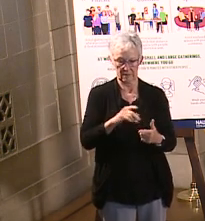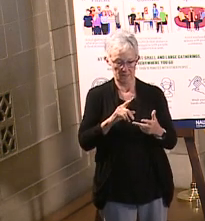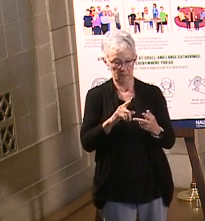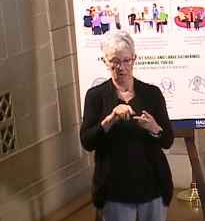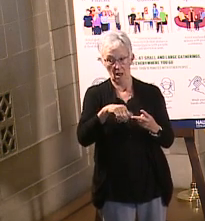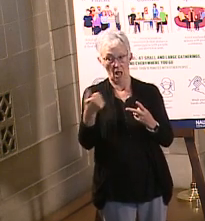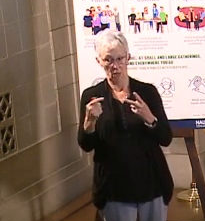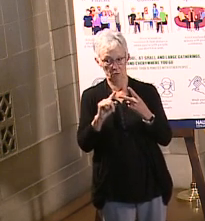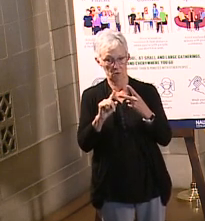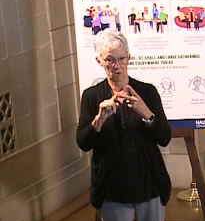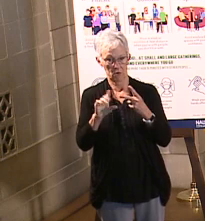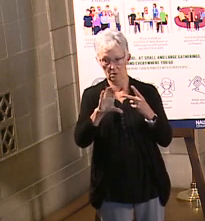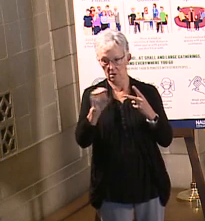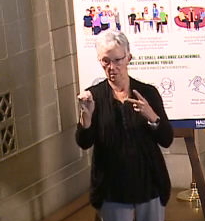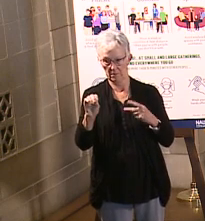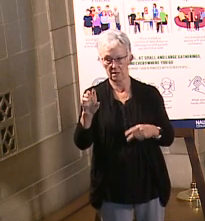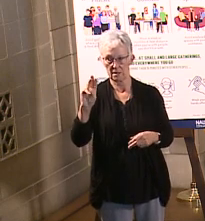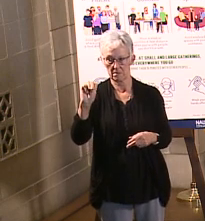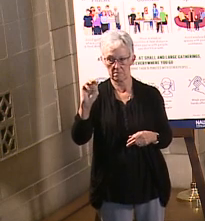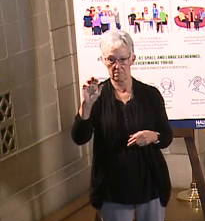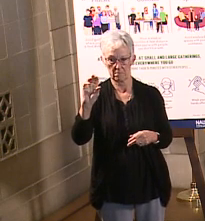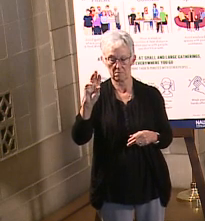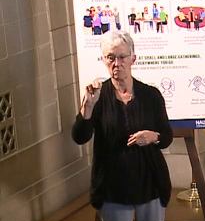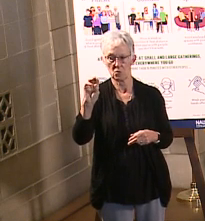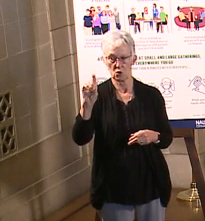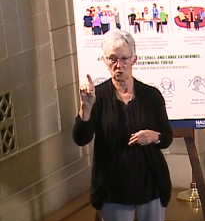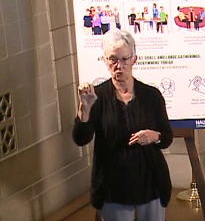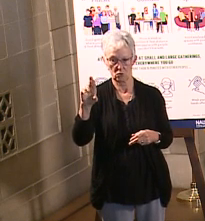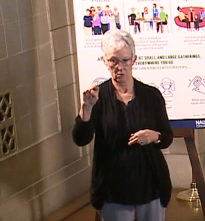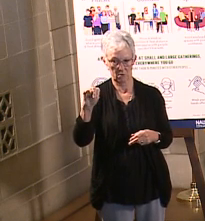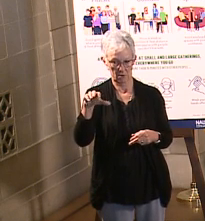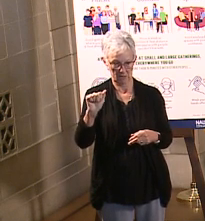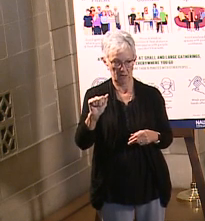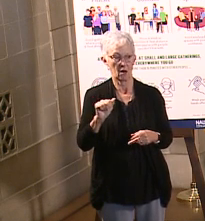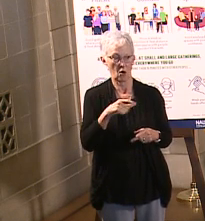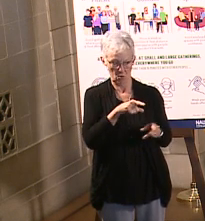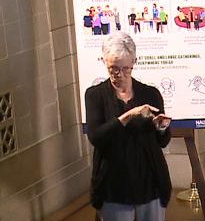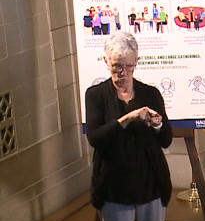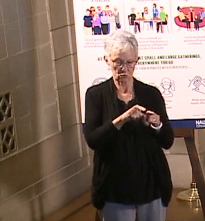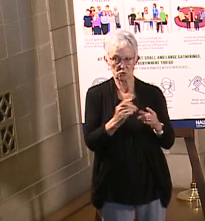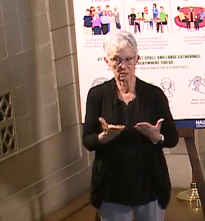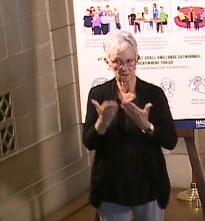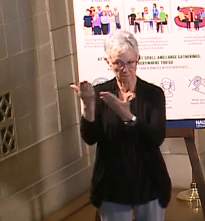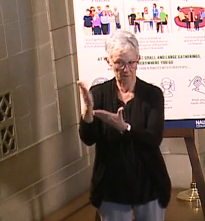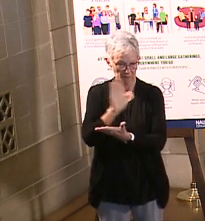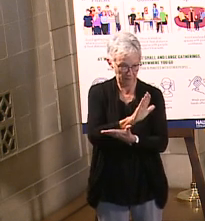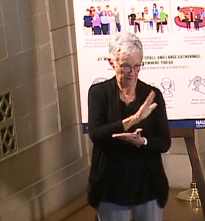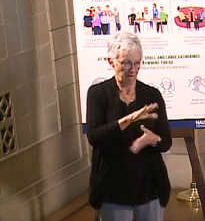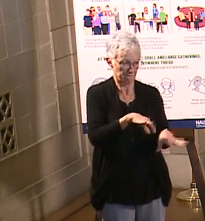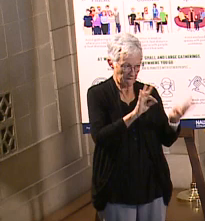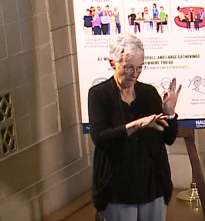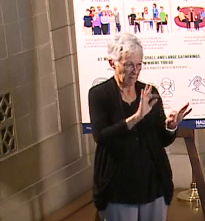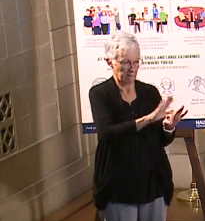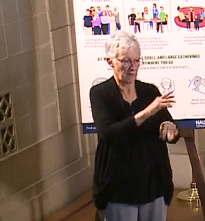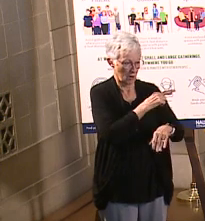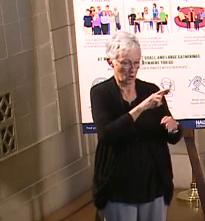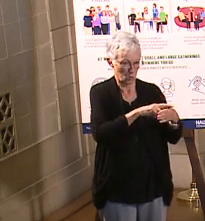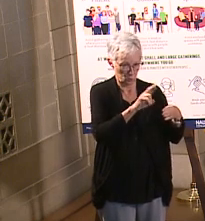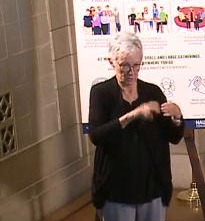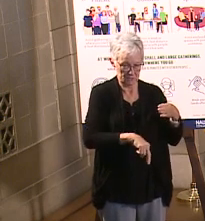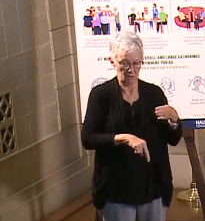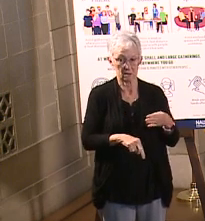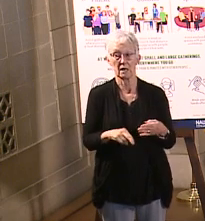their data to the FDA. The FDA is meeting December 10th, and if they approve the Pfizer vaccine, we could see